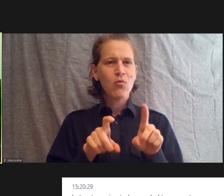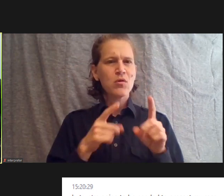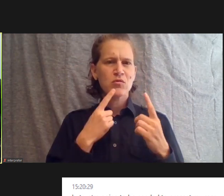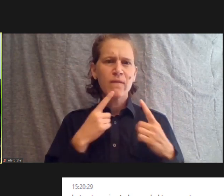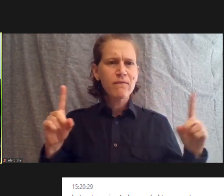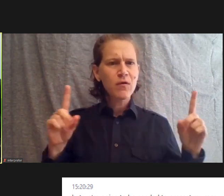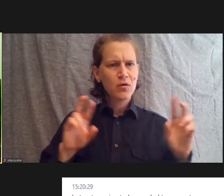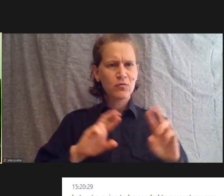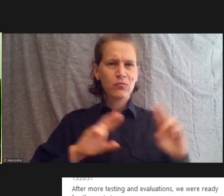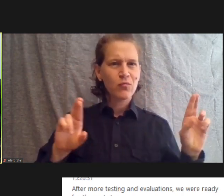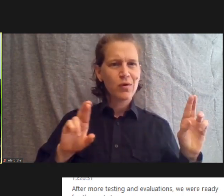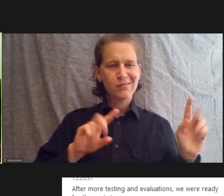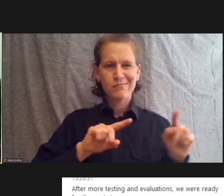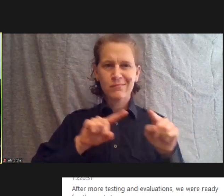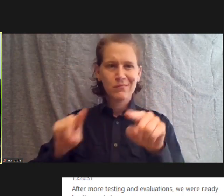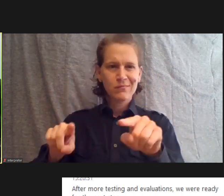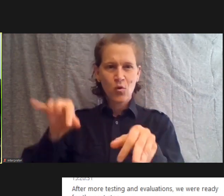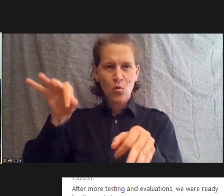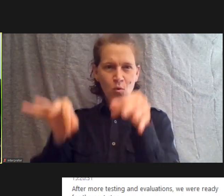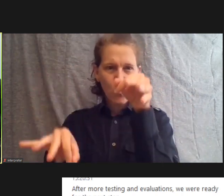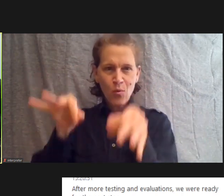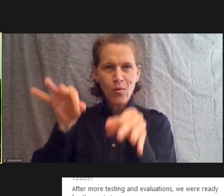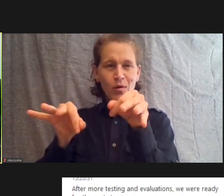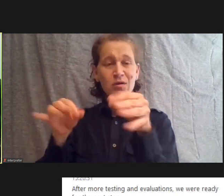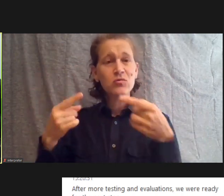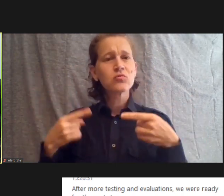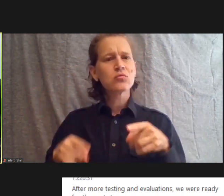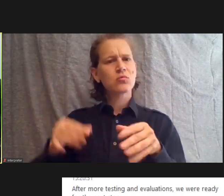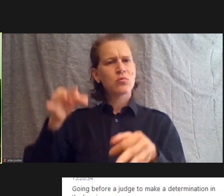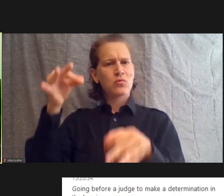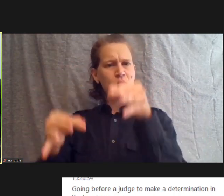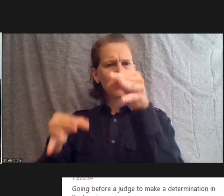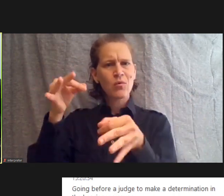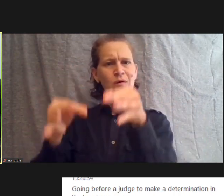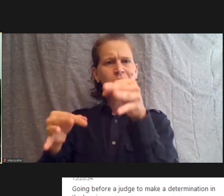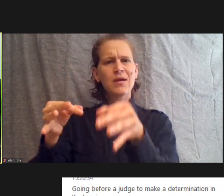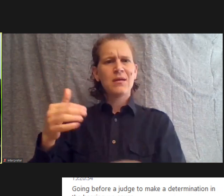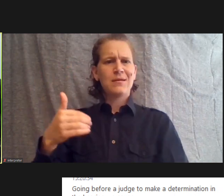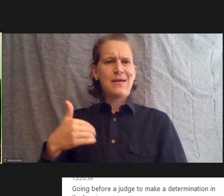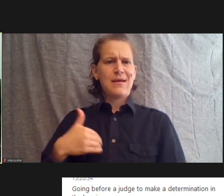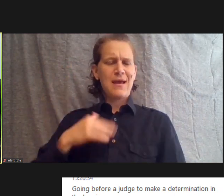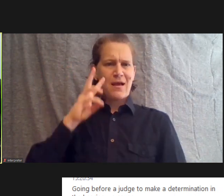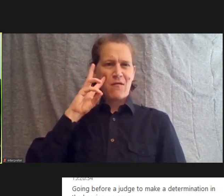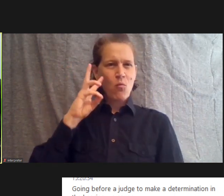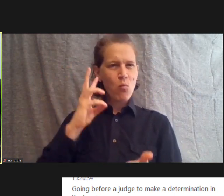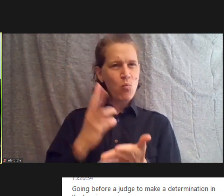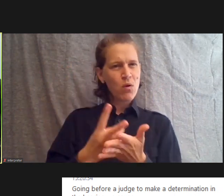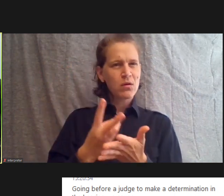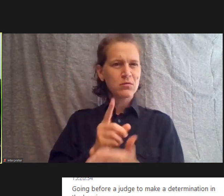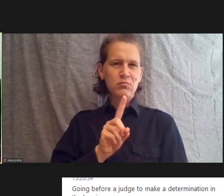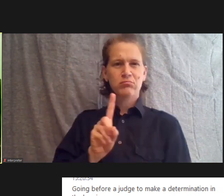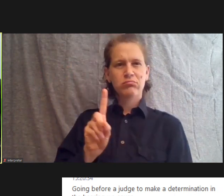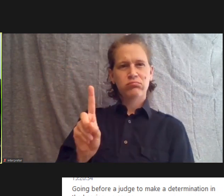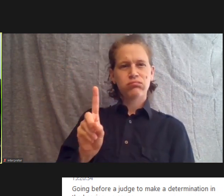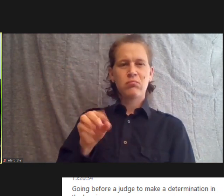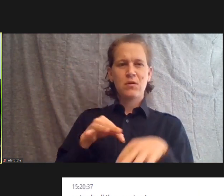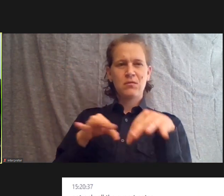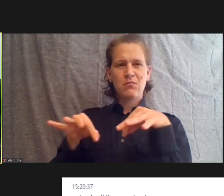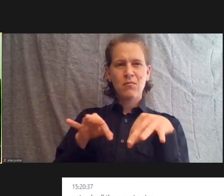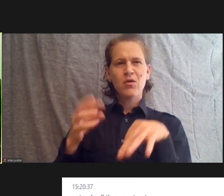covered not only all the expert notes as to what was holding me back, but also witness accounts as to why they felt I was